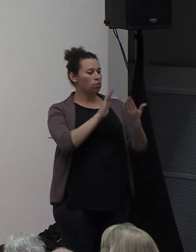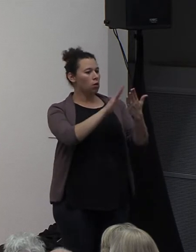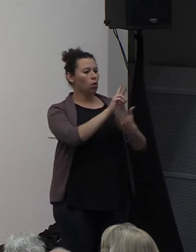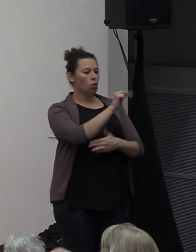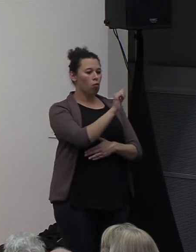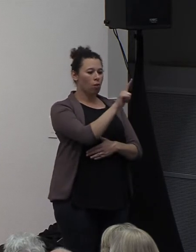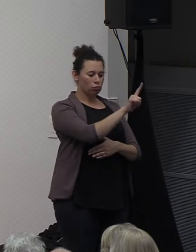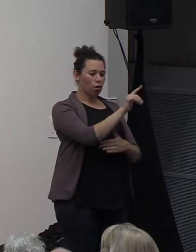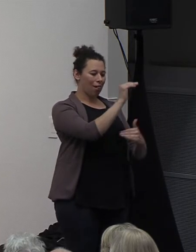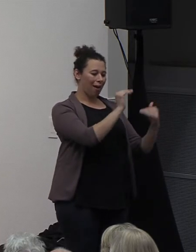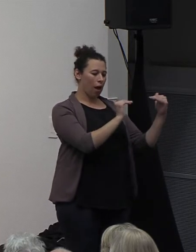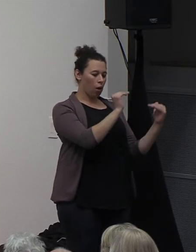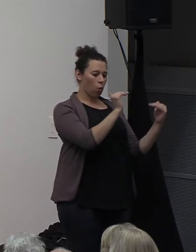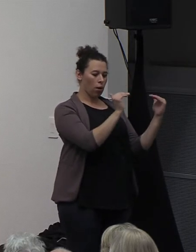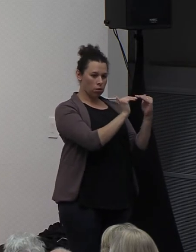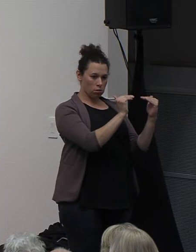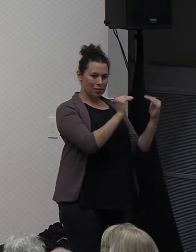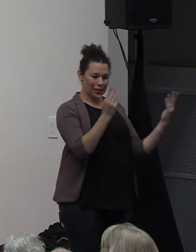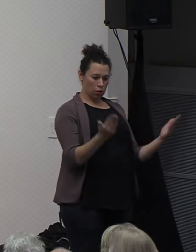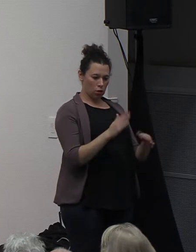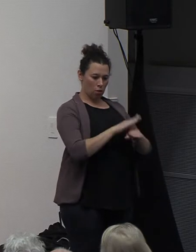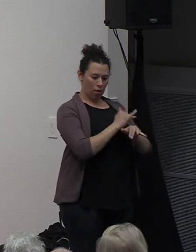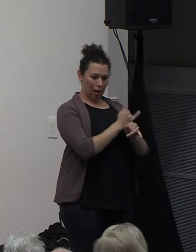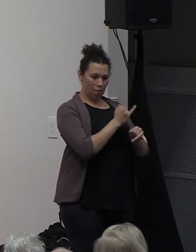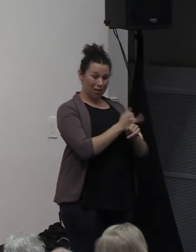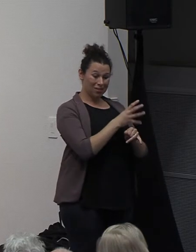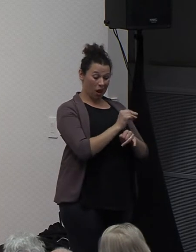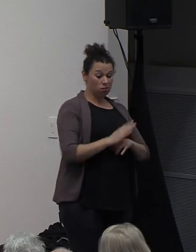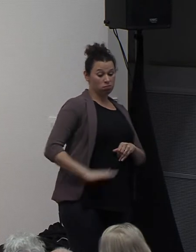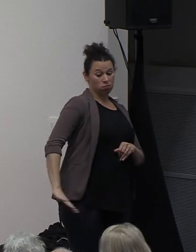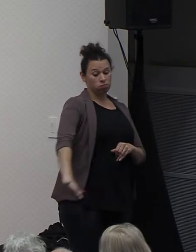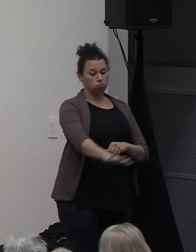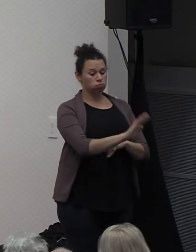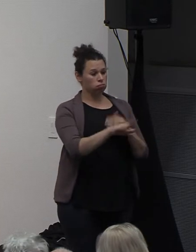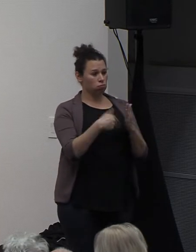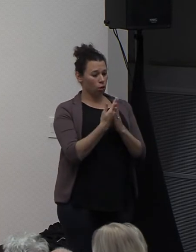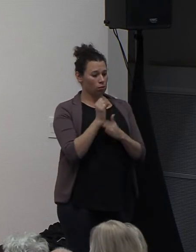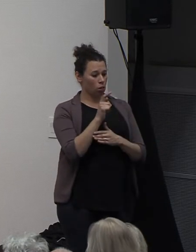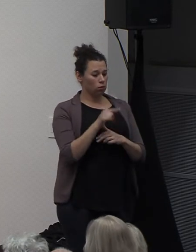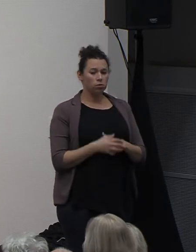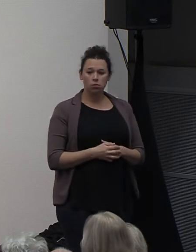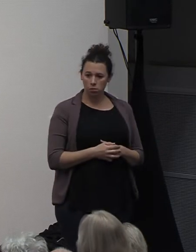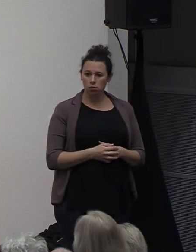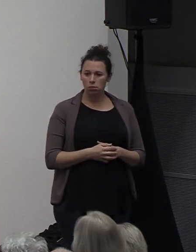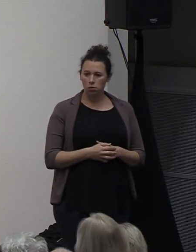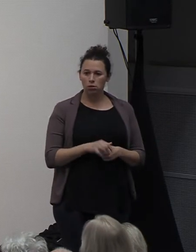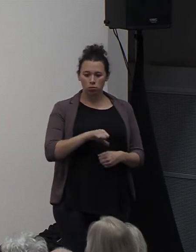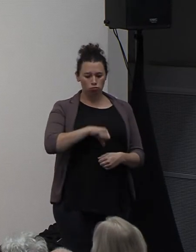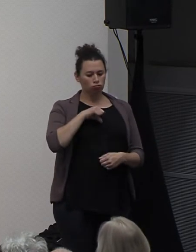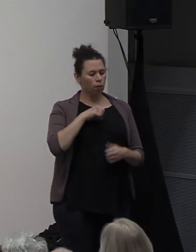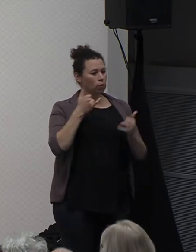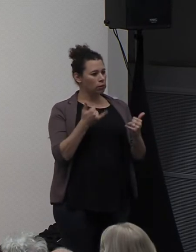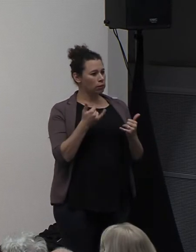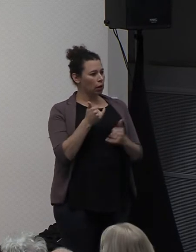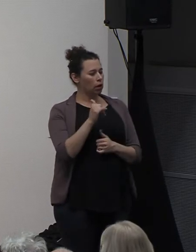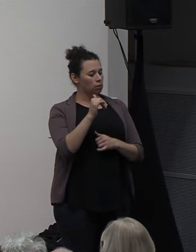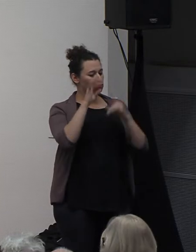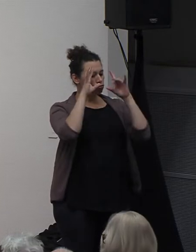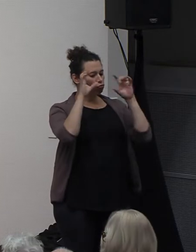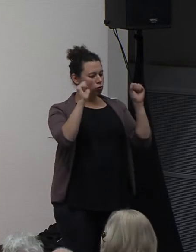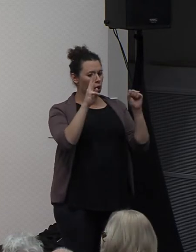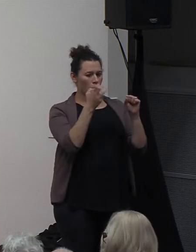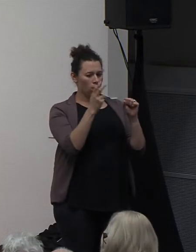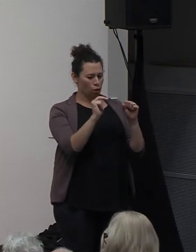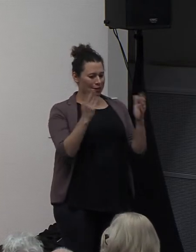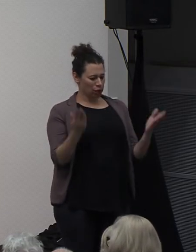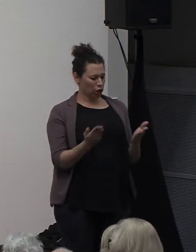on Washington University's campus and throughout the St. Louis region. We are very proud today to have Chancellor with us as